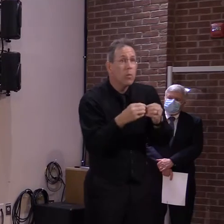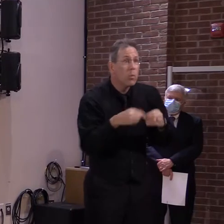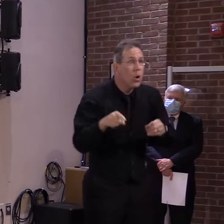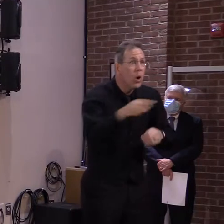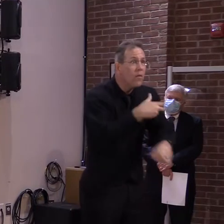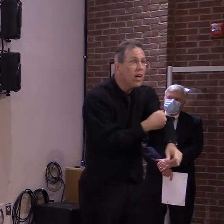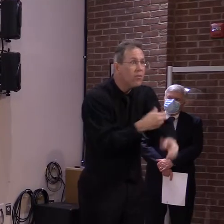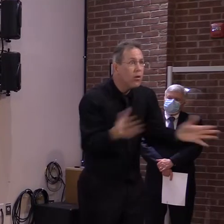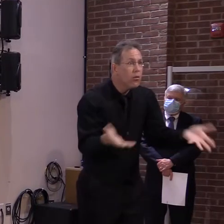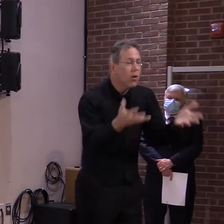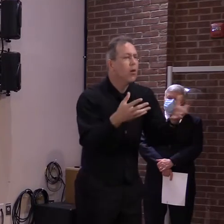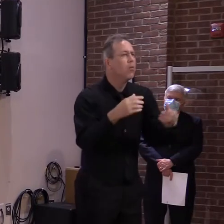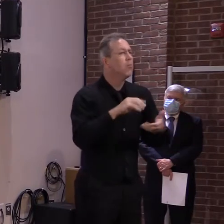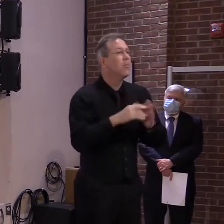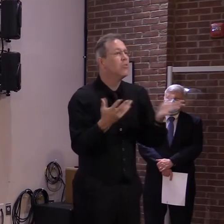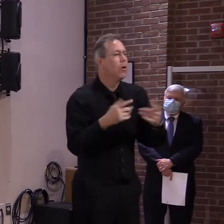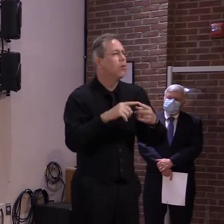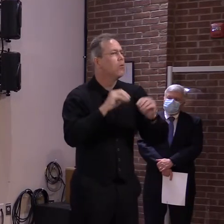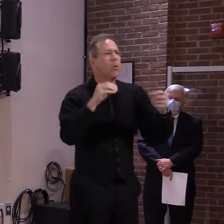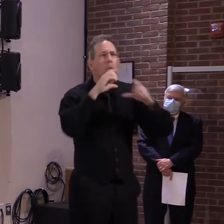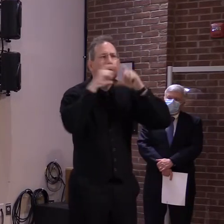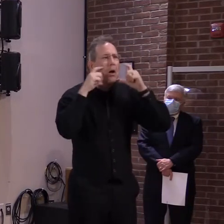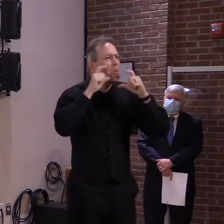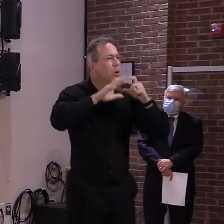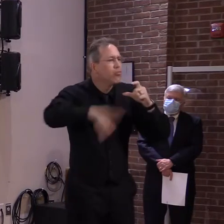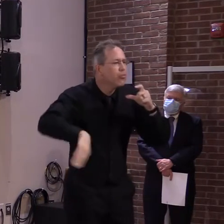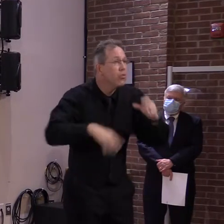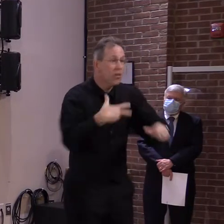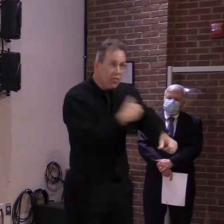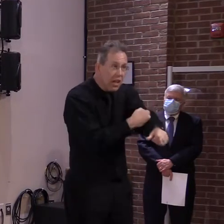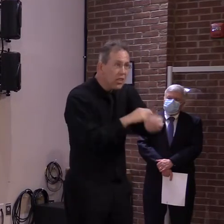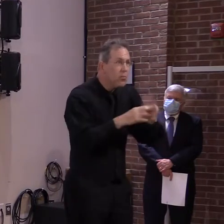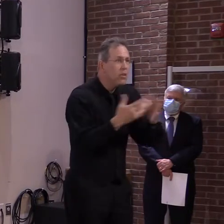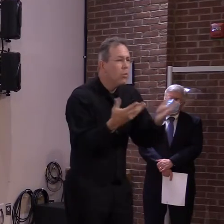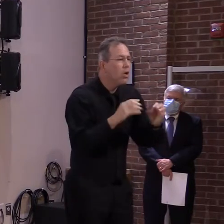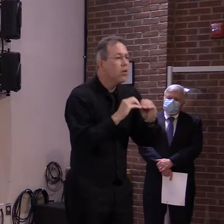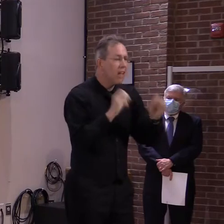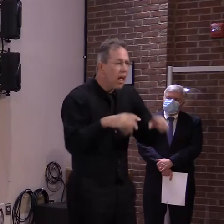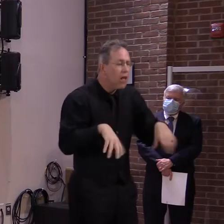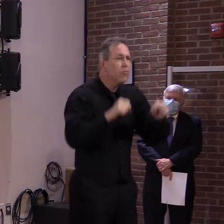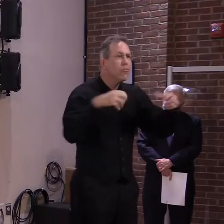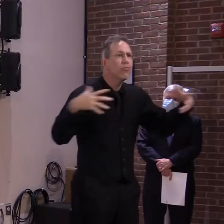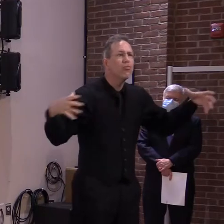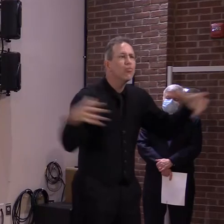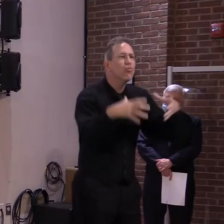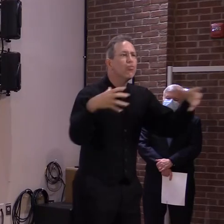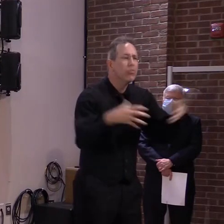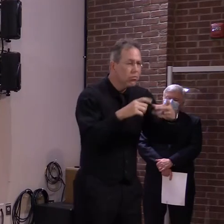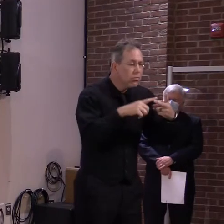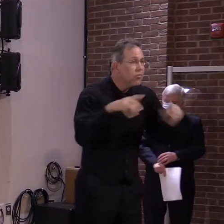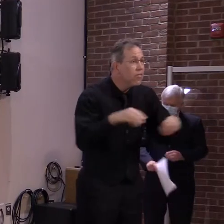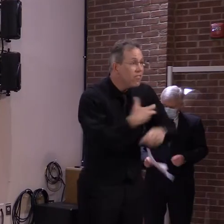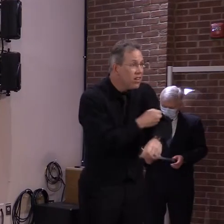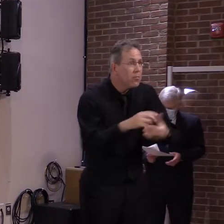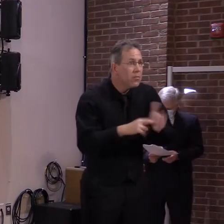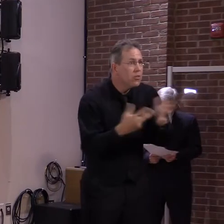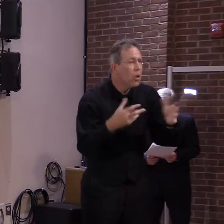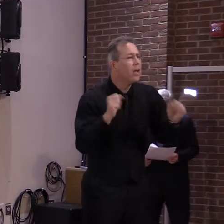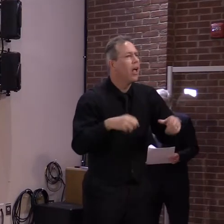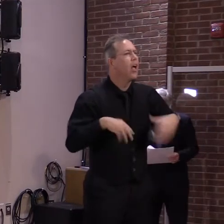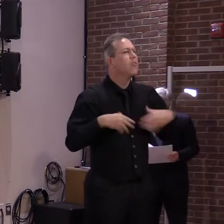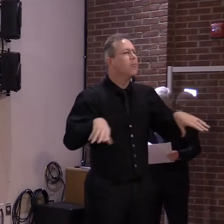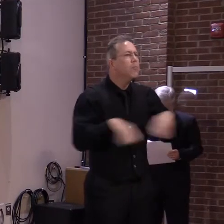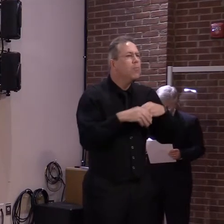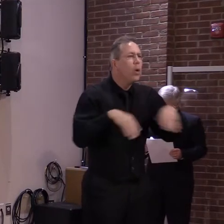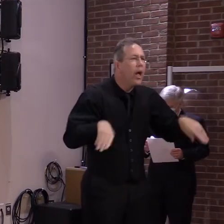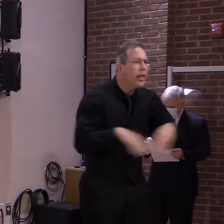concerts, weddings, celebrations, and parties. They mean full restaurants, breweries, and theaters.